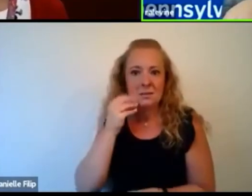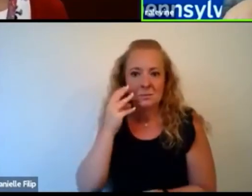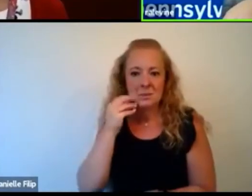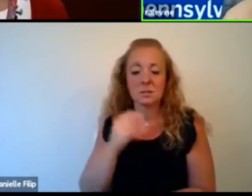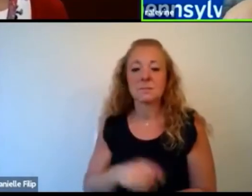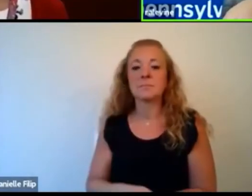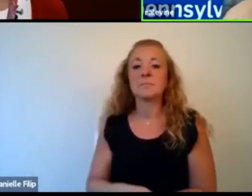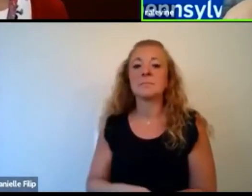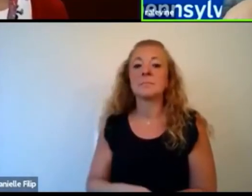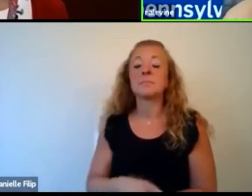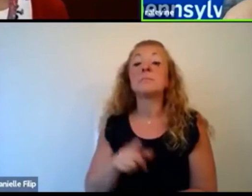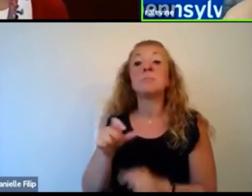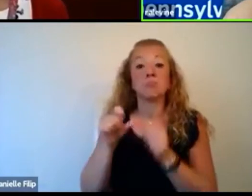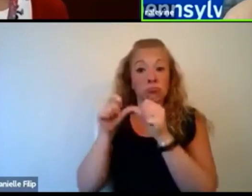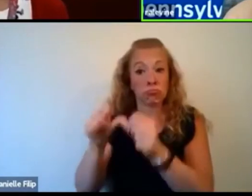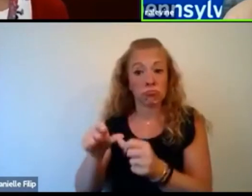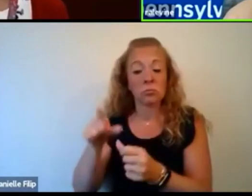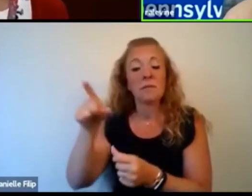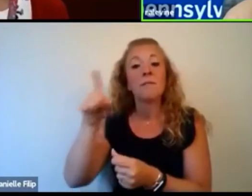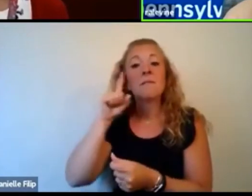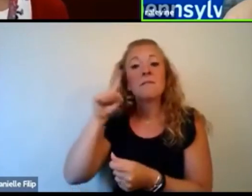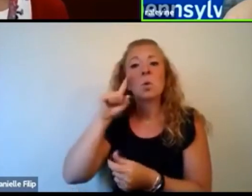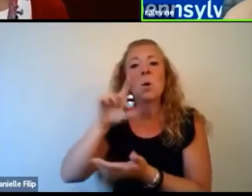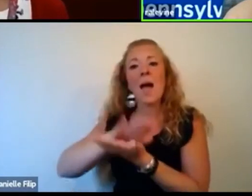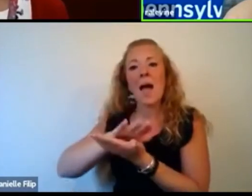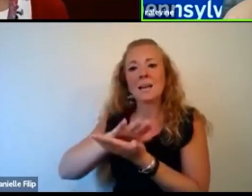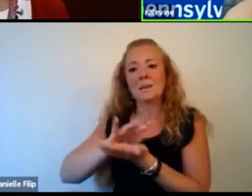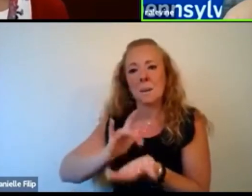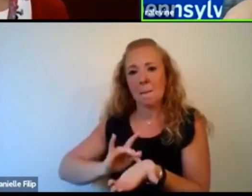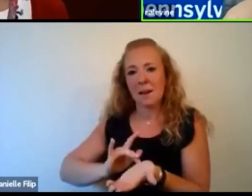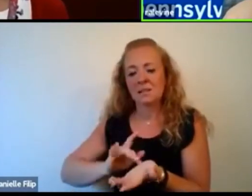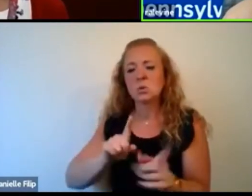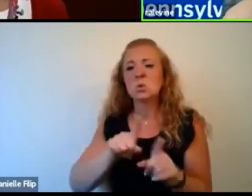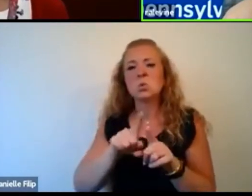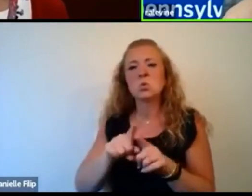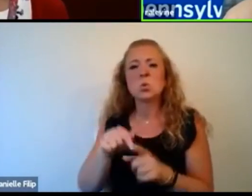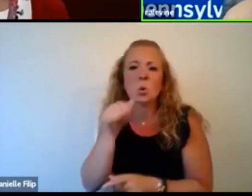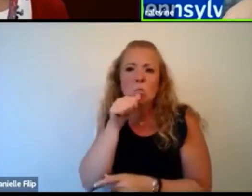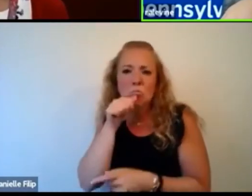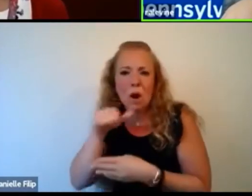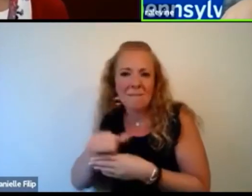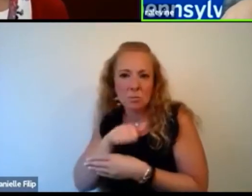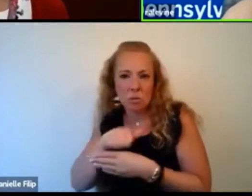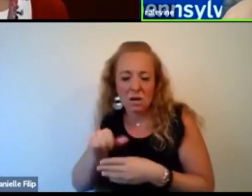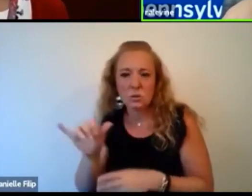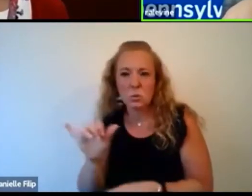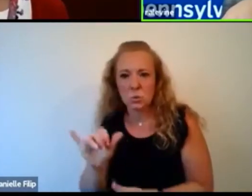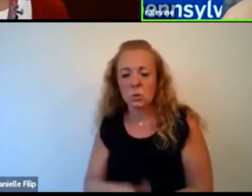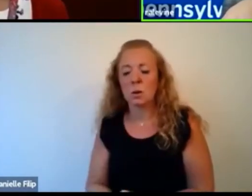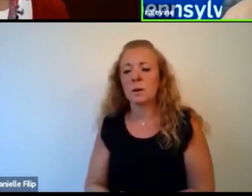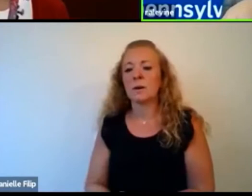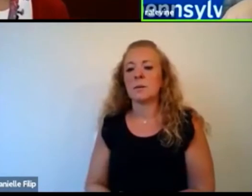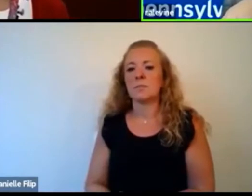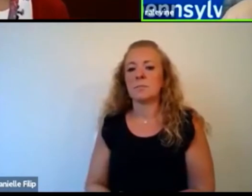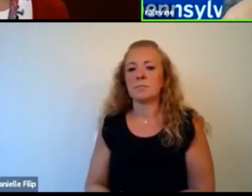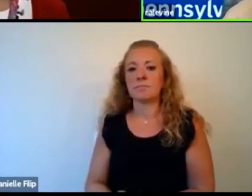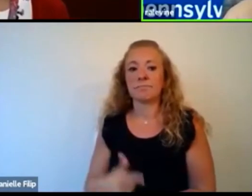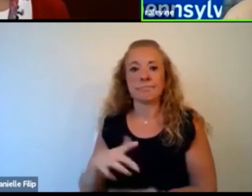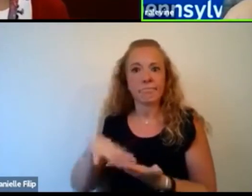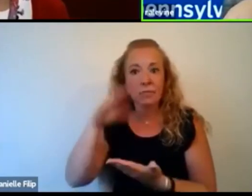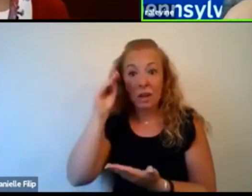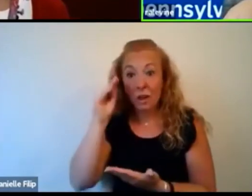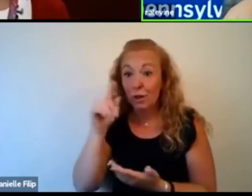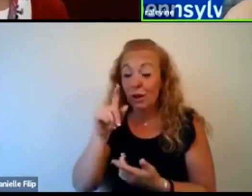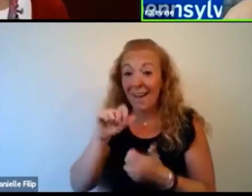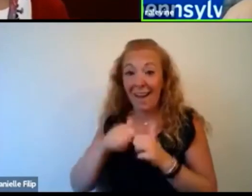Sinai in academic medicine, but also, uh, was part-time in a private practice. So I learned how, you know, how bread and butter pediatrics was